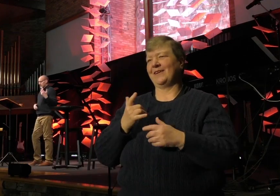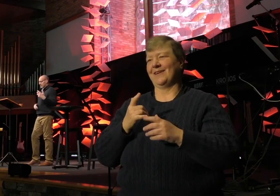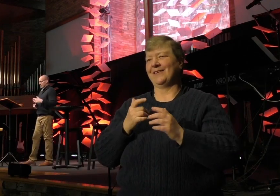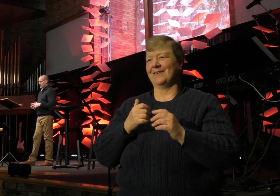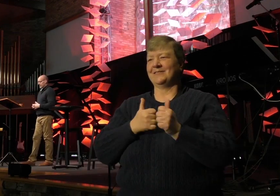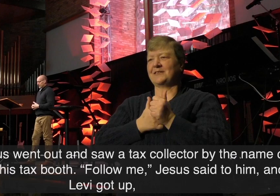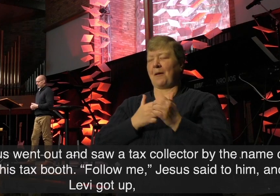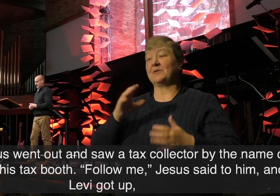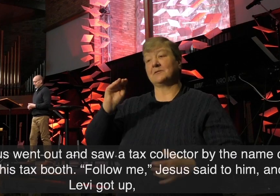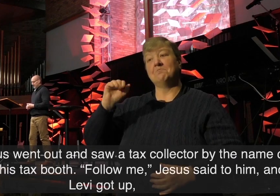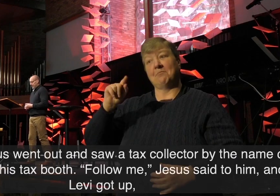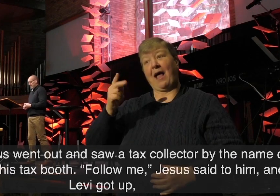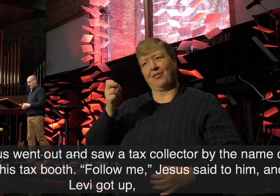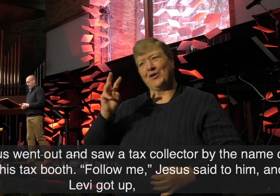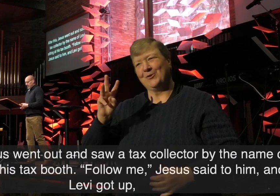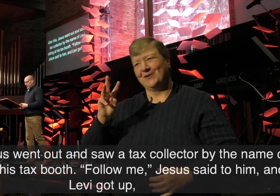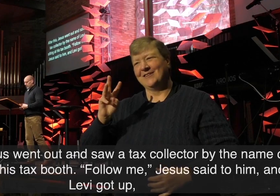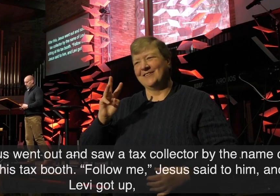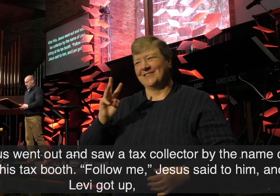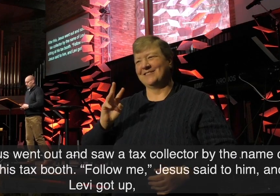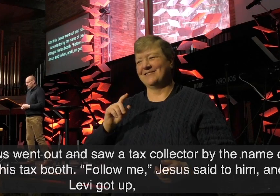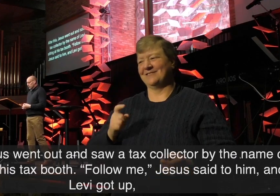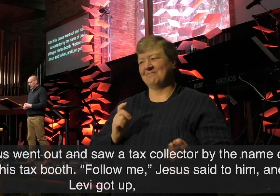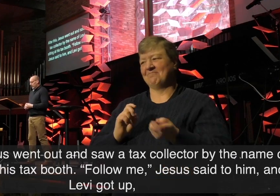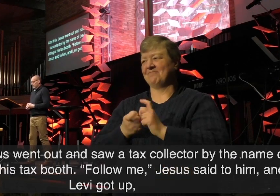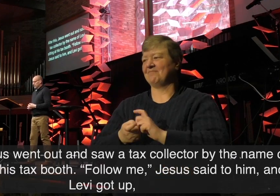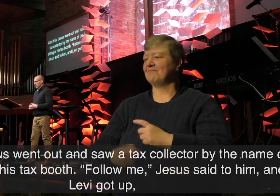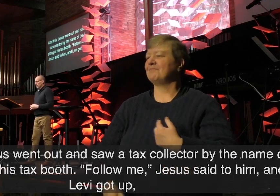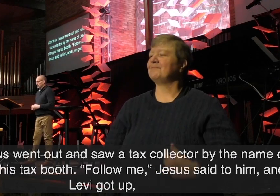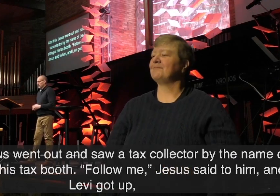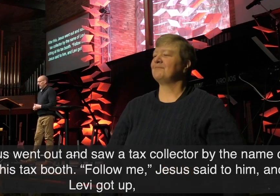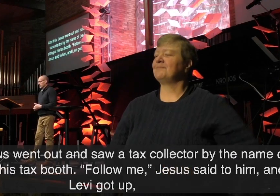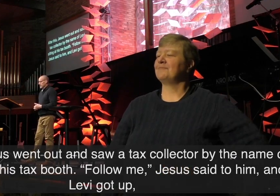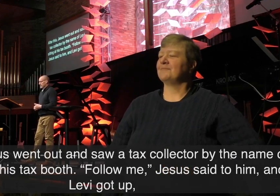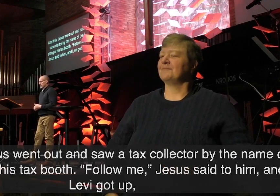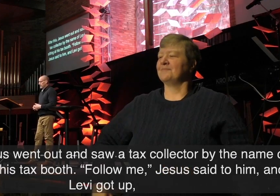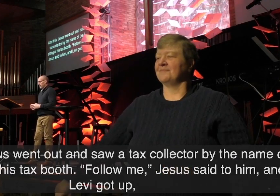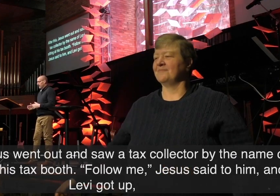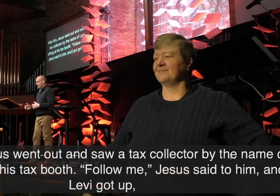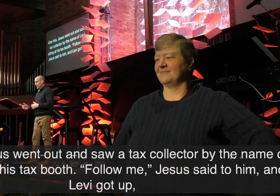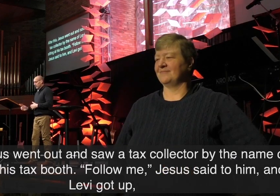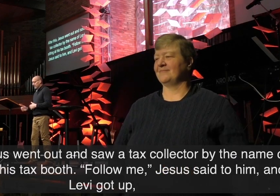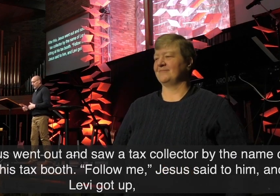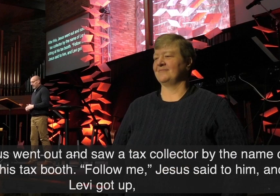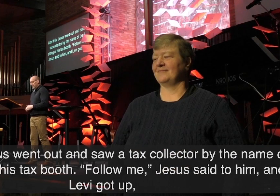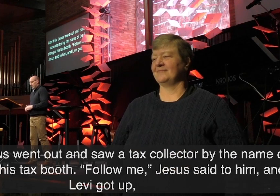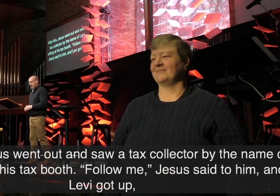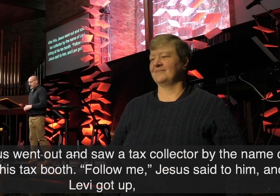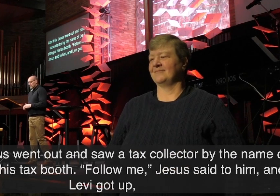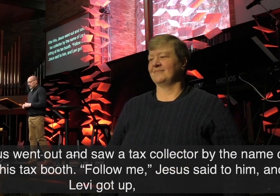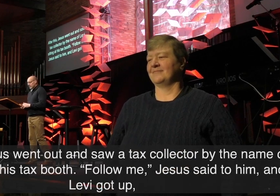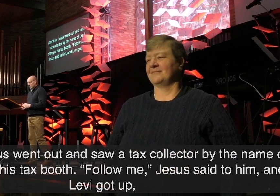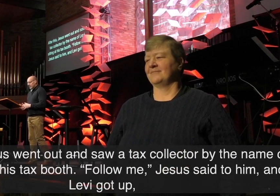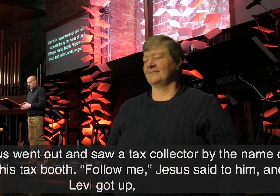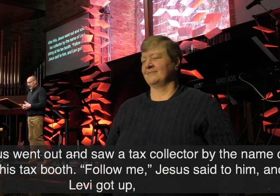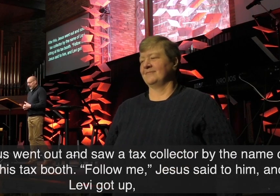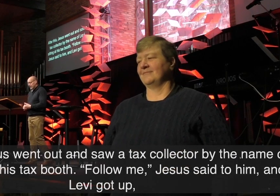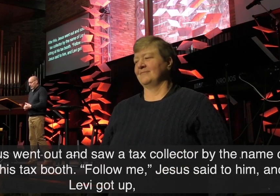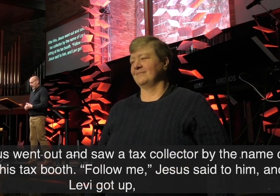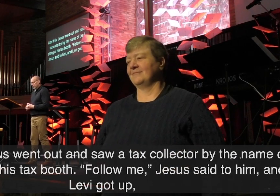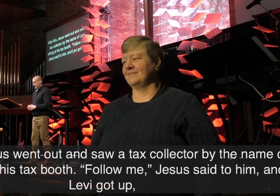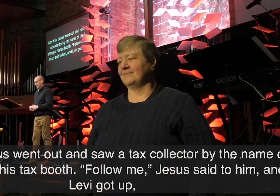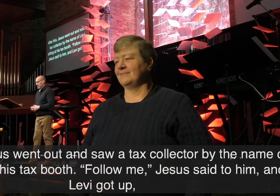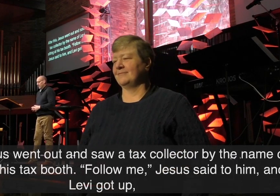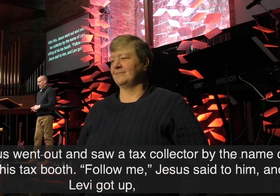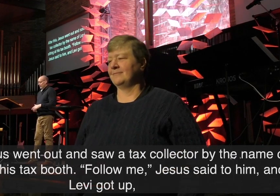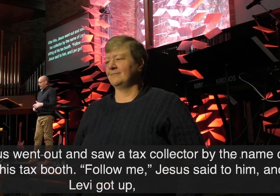the tax collector. This is what it says. After this, Jesus went out and saw a tax collector by the name of Levi sitting at his